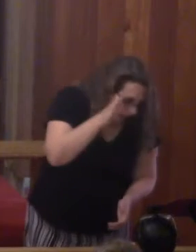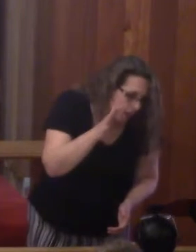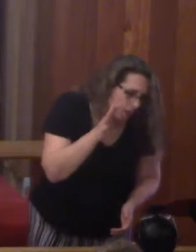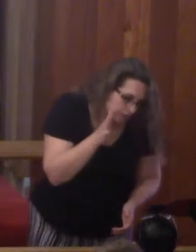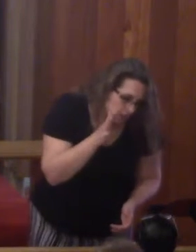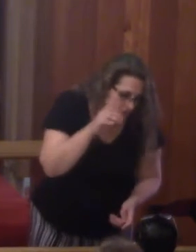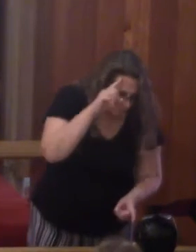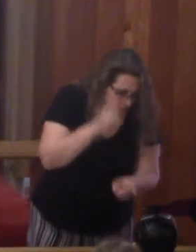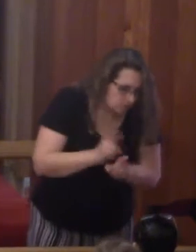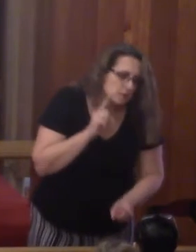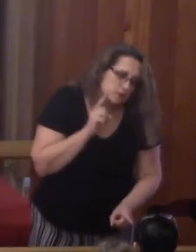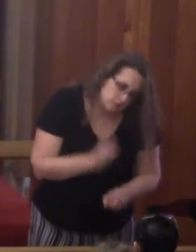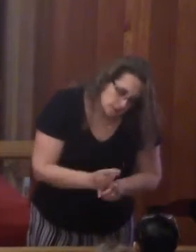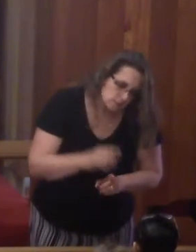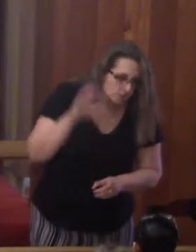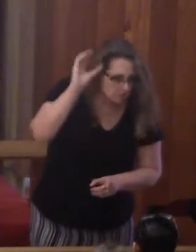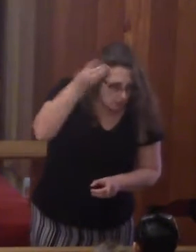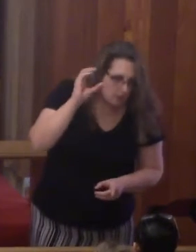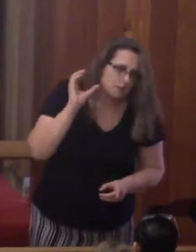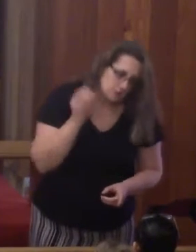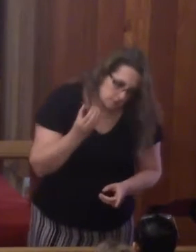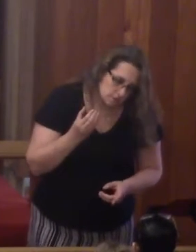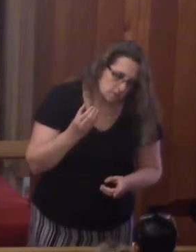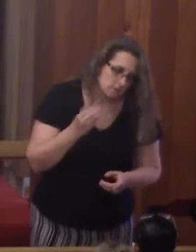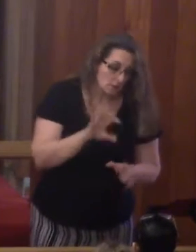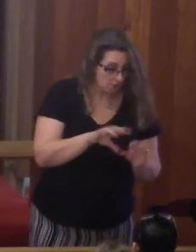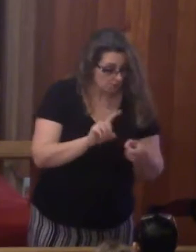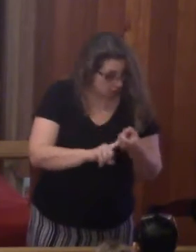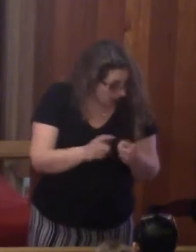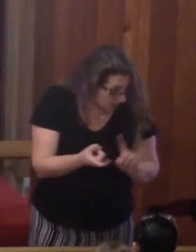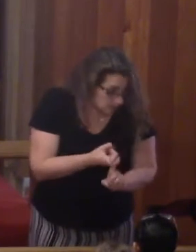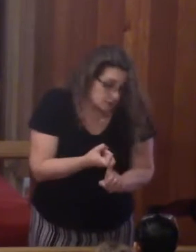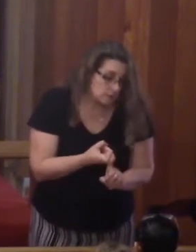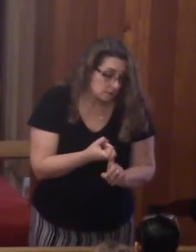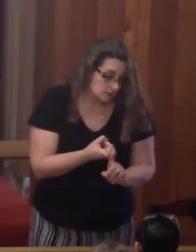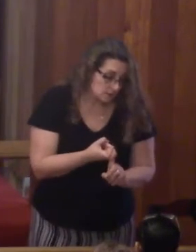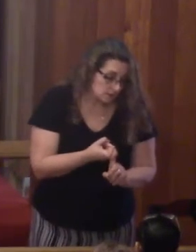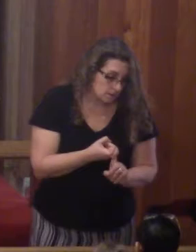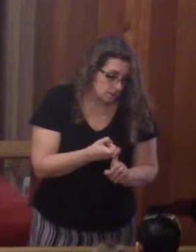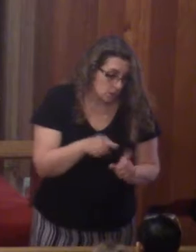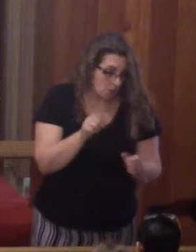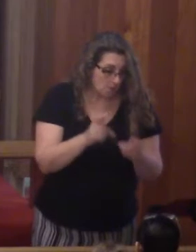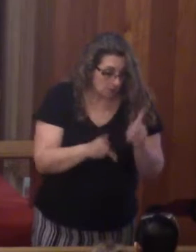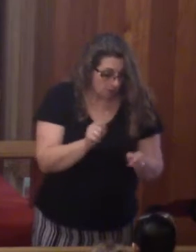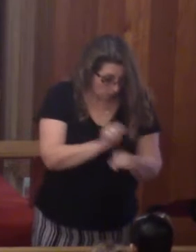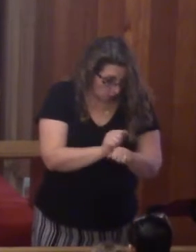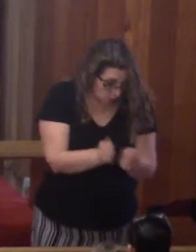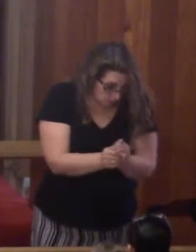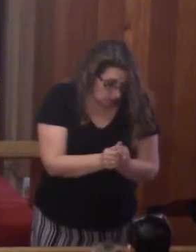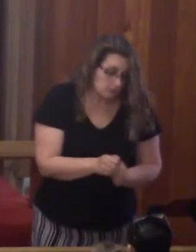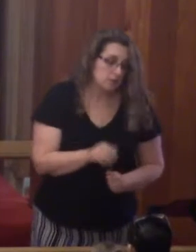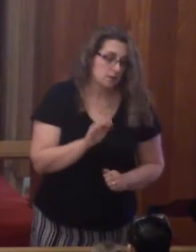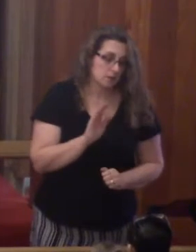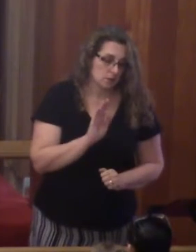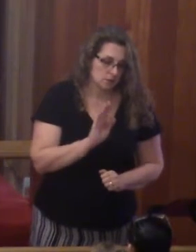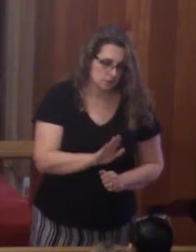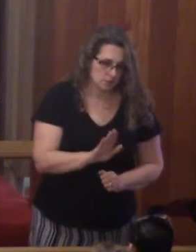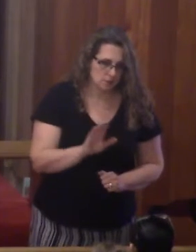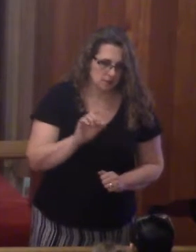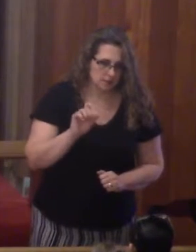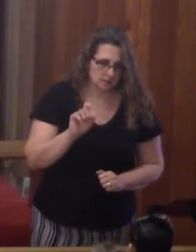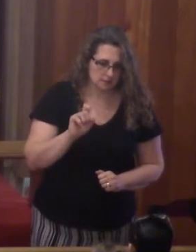siblings, your cousins, your friends, your co-workers, your